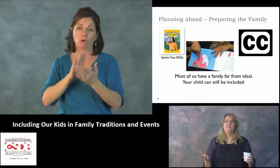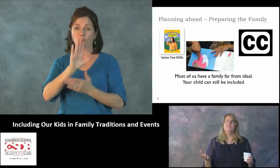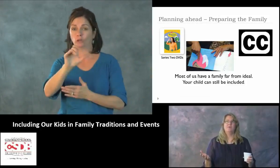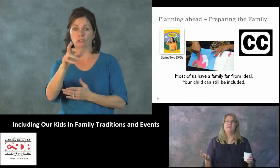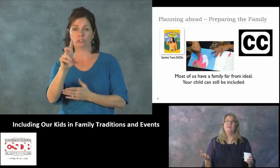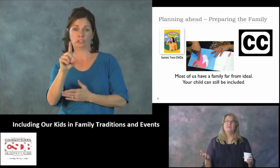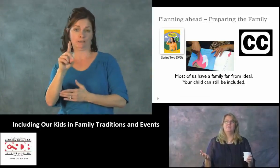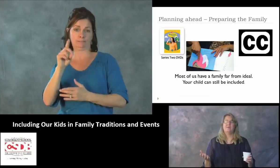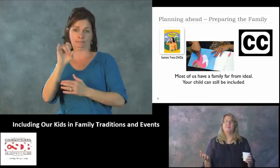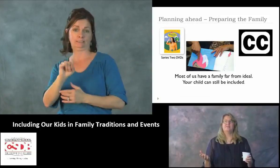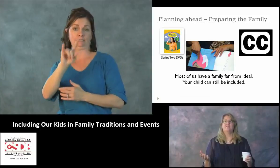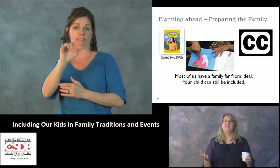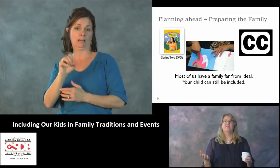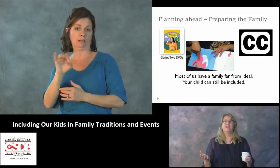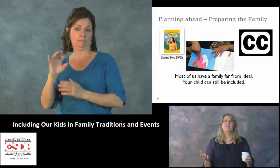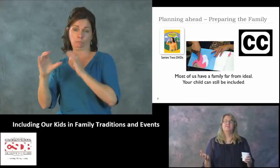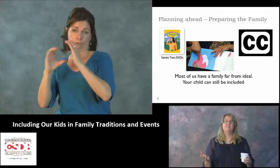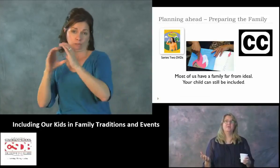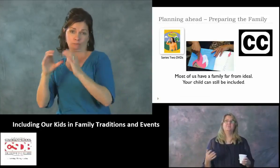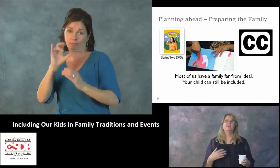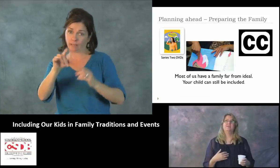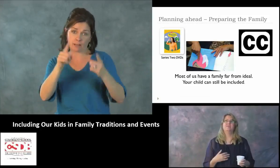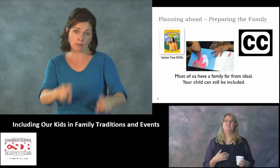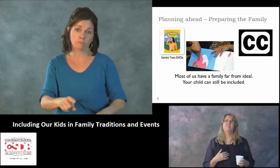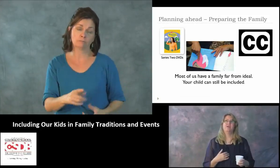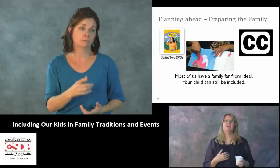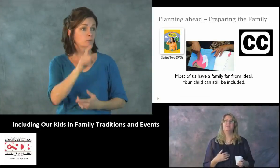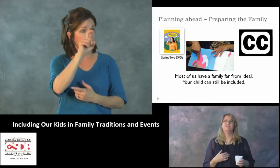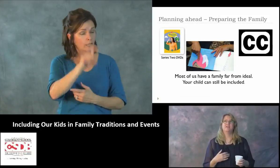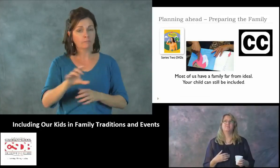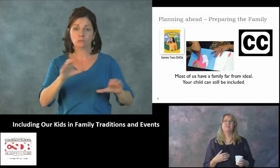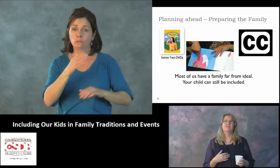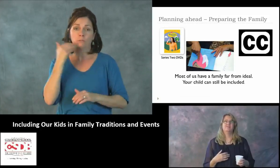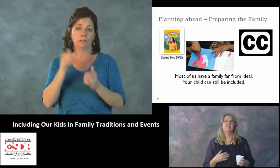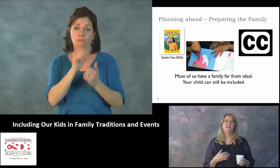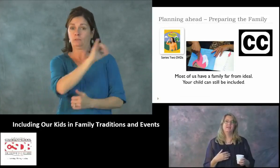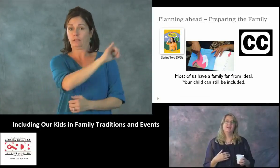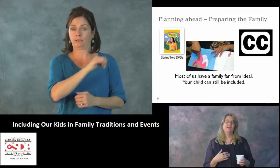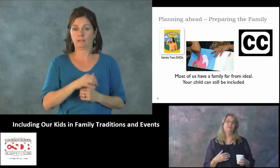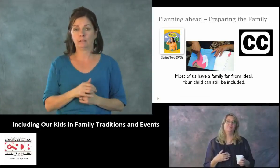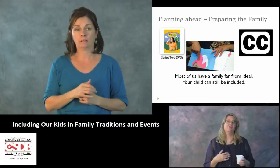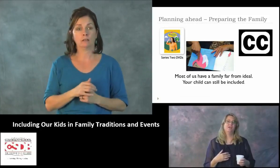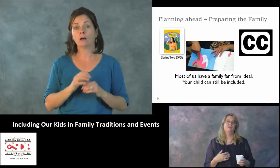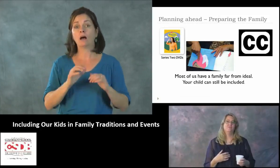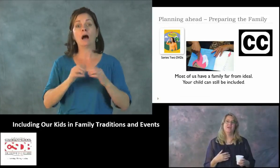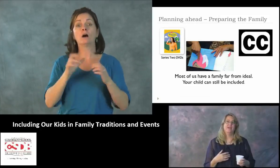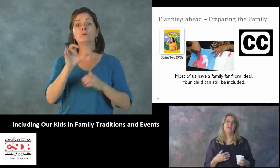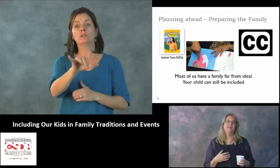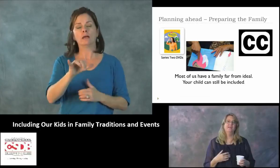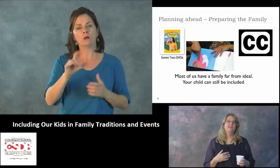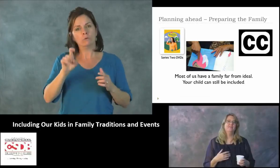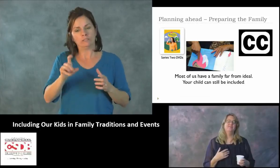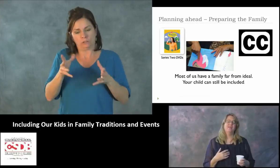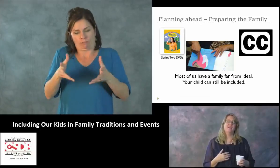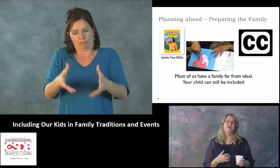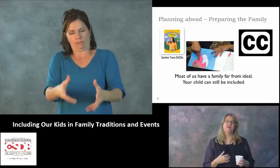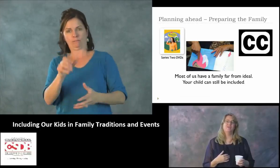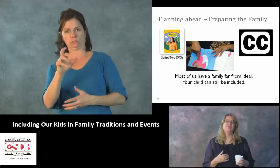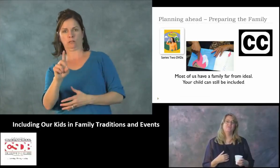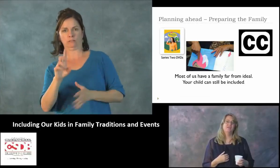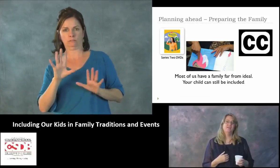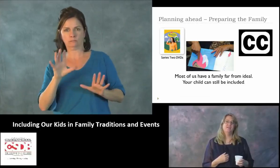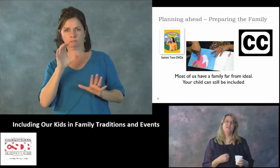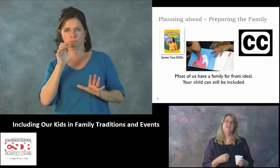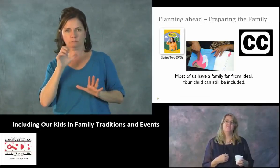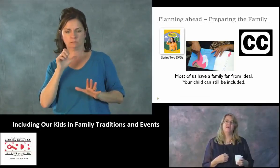We have to make the best of it. And sometimes I think for parents that means getting out of your child's way. They are